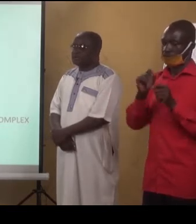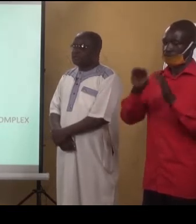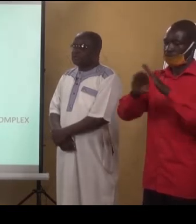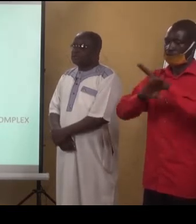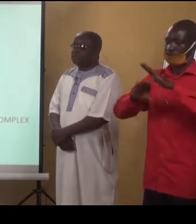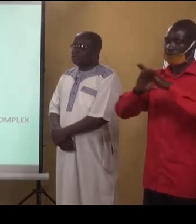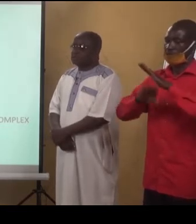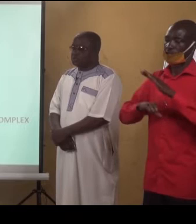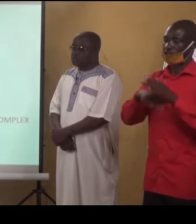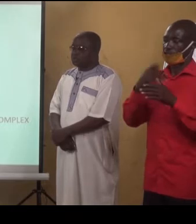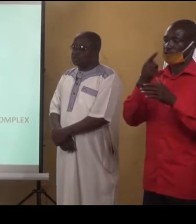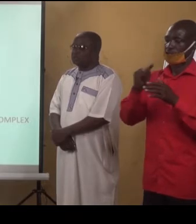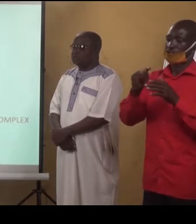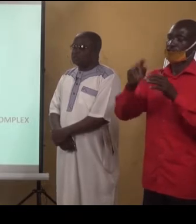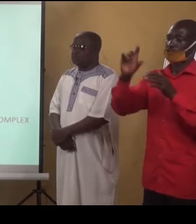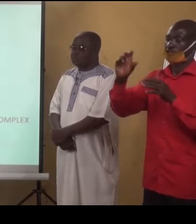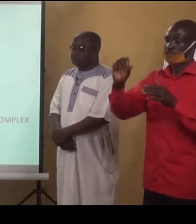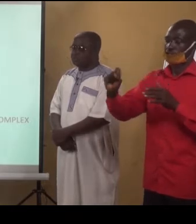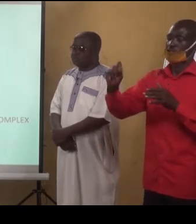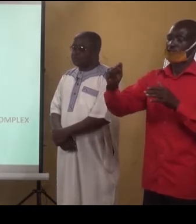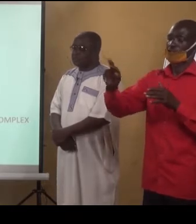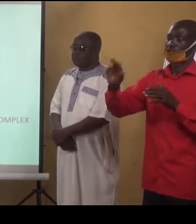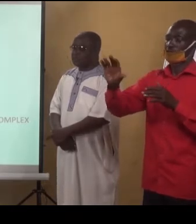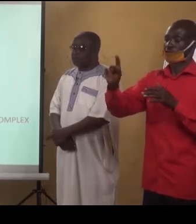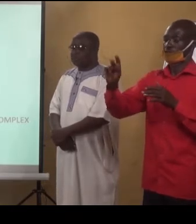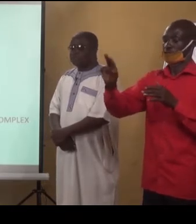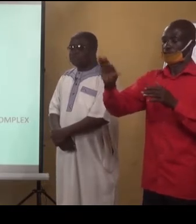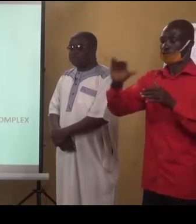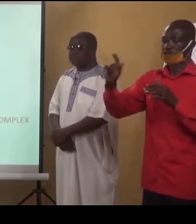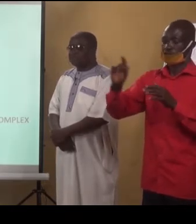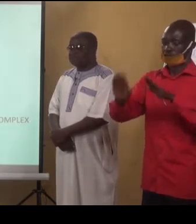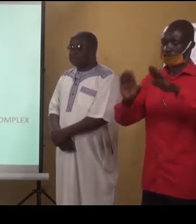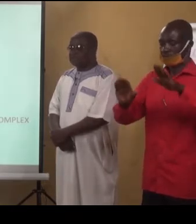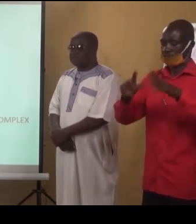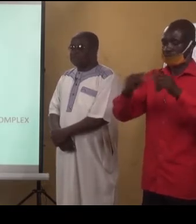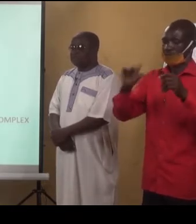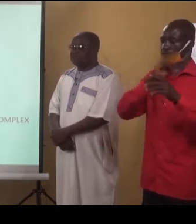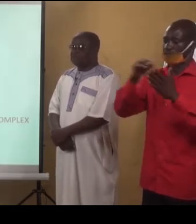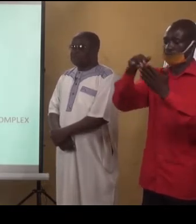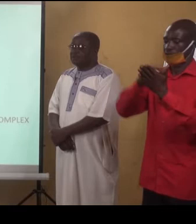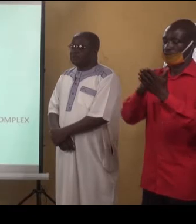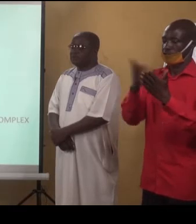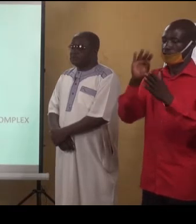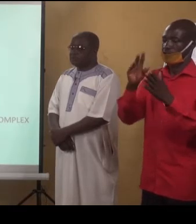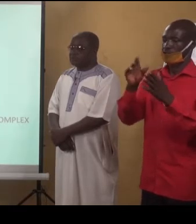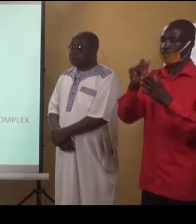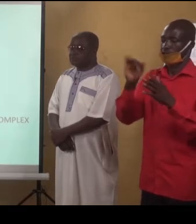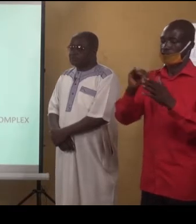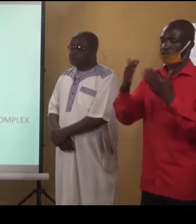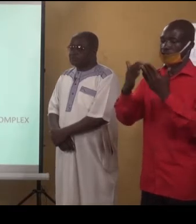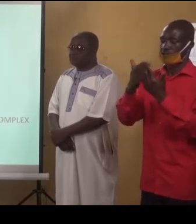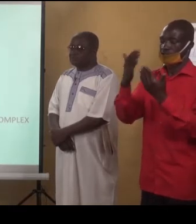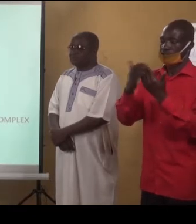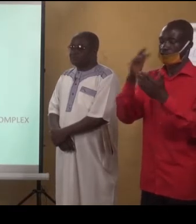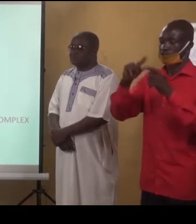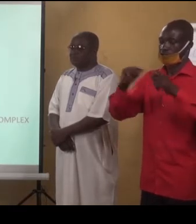under structural sentences. And we listed these as the simple